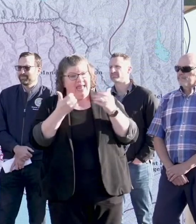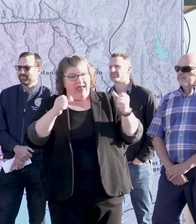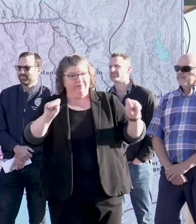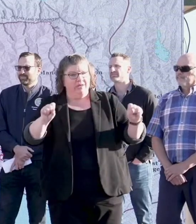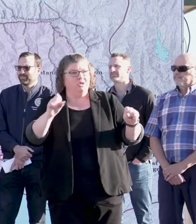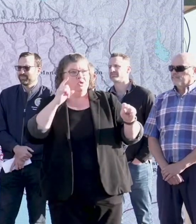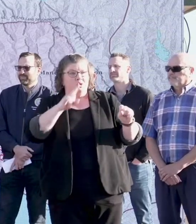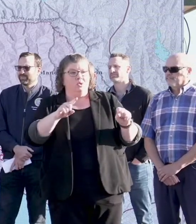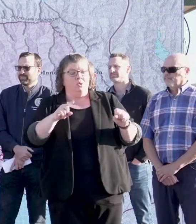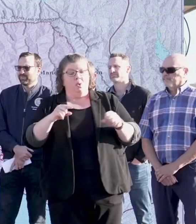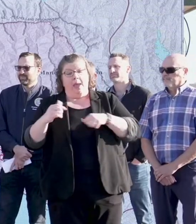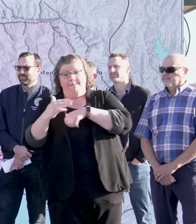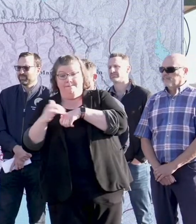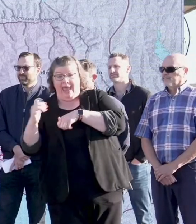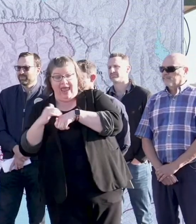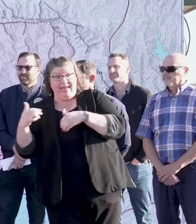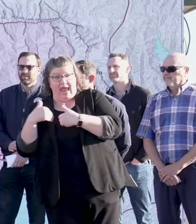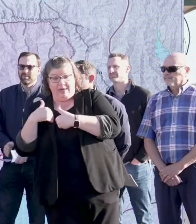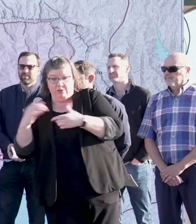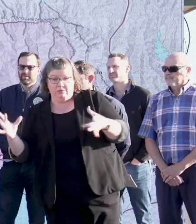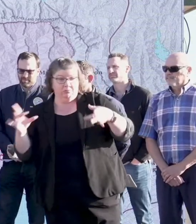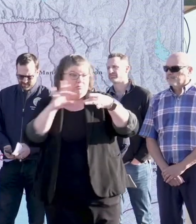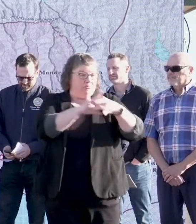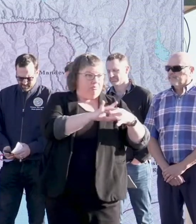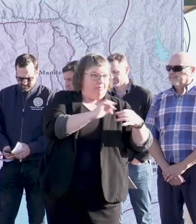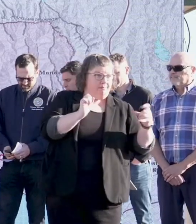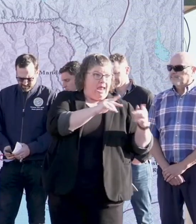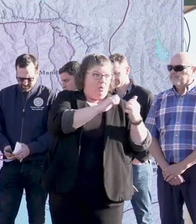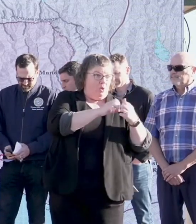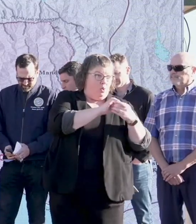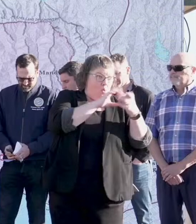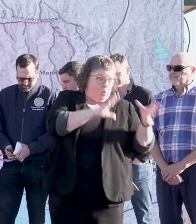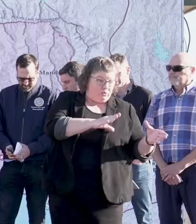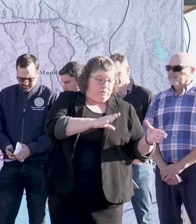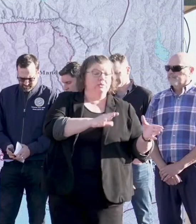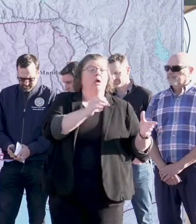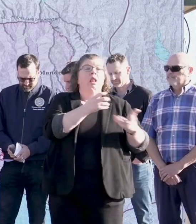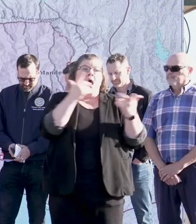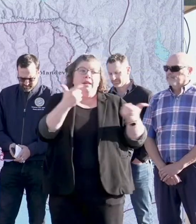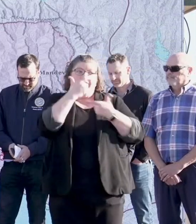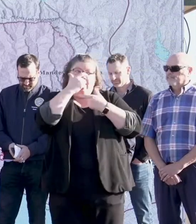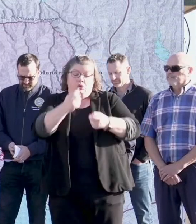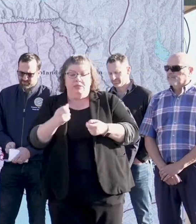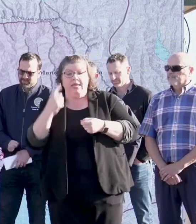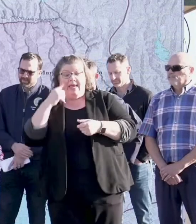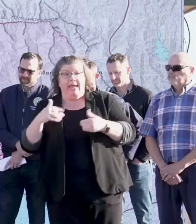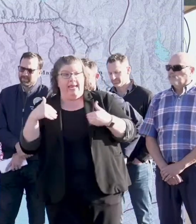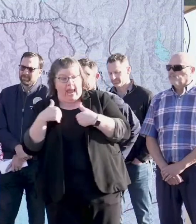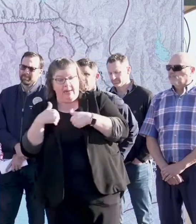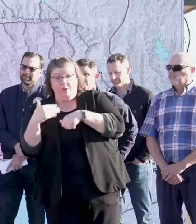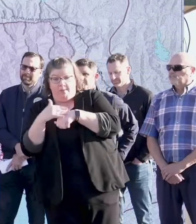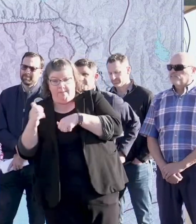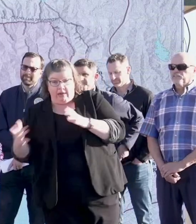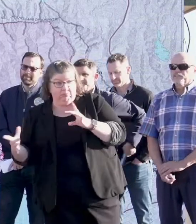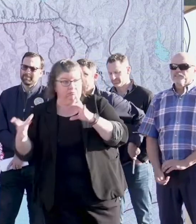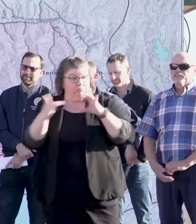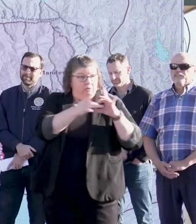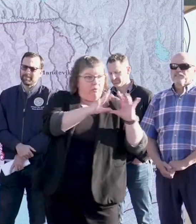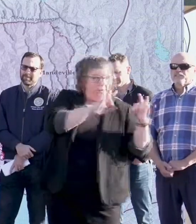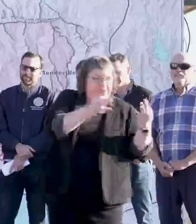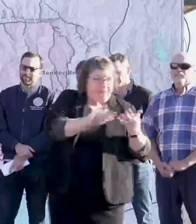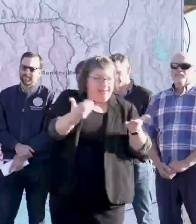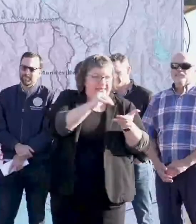to reunite pet owners with their animals. Due to significant interest in pet reunifications, the Department of